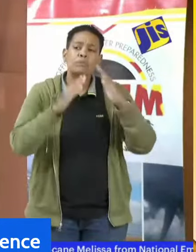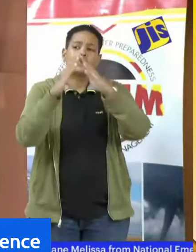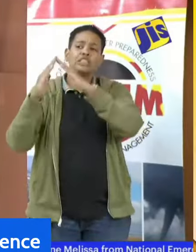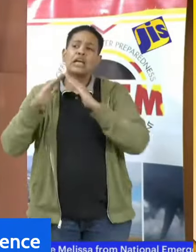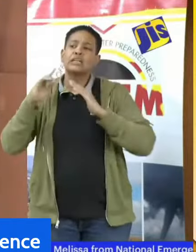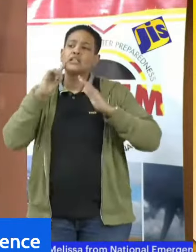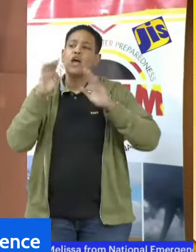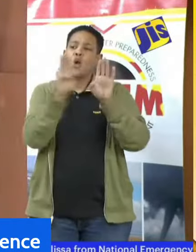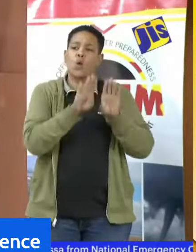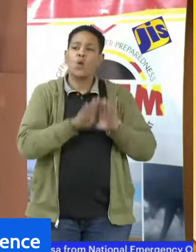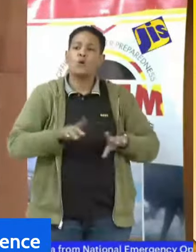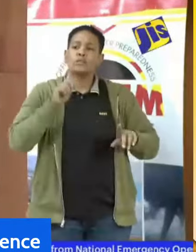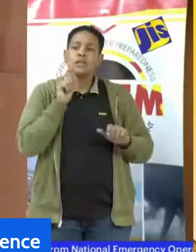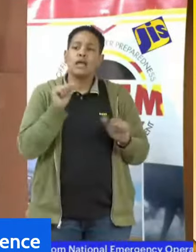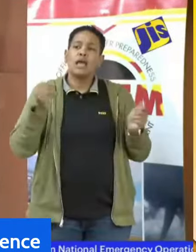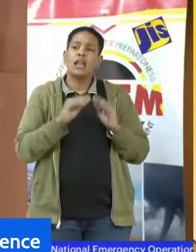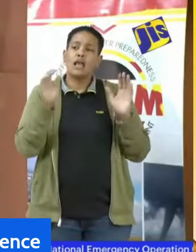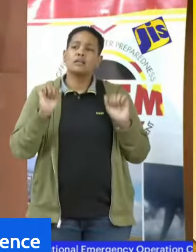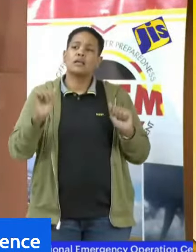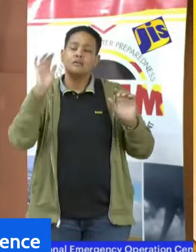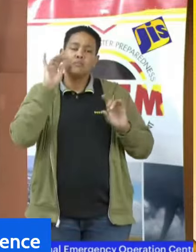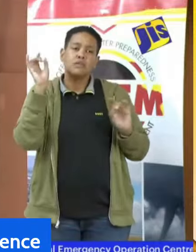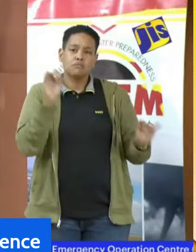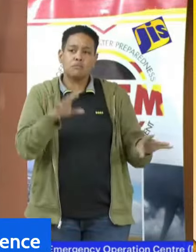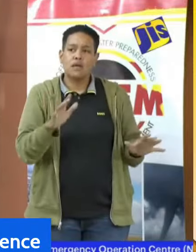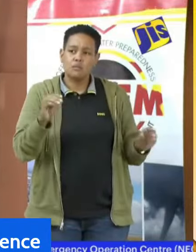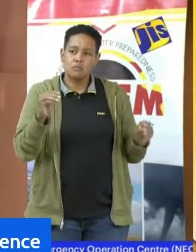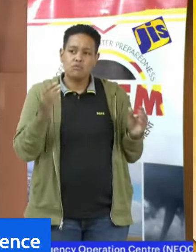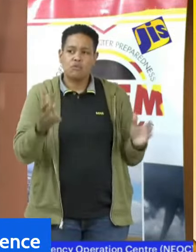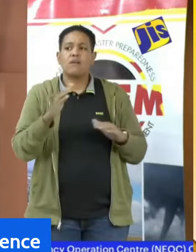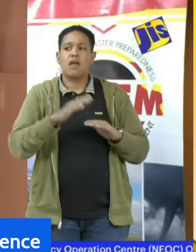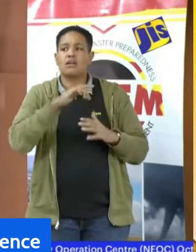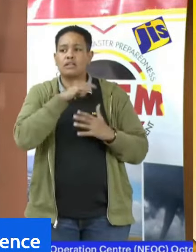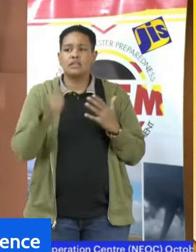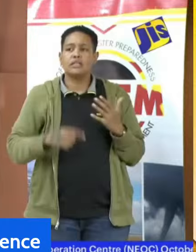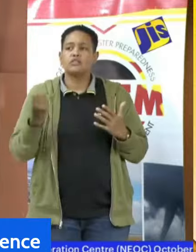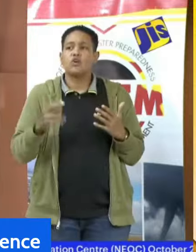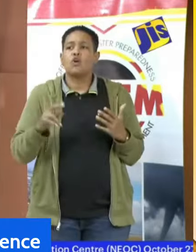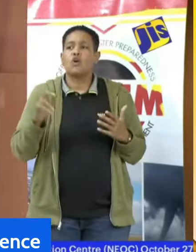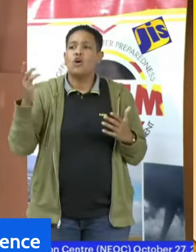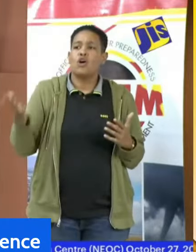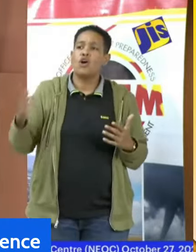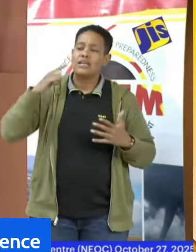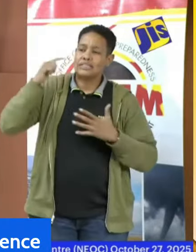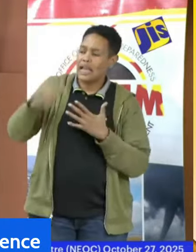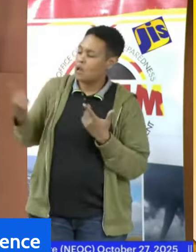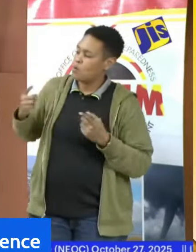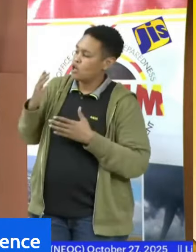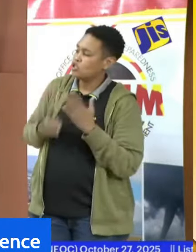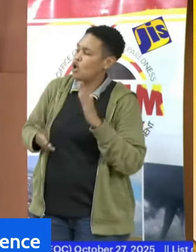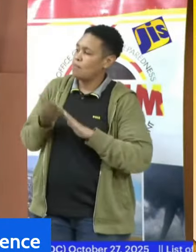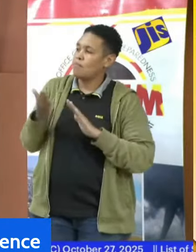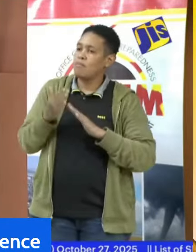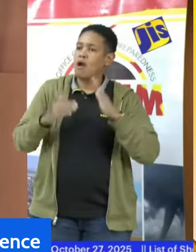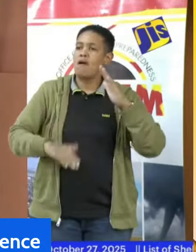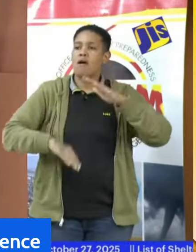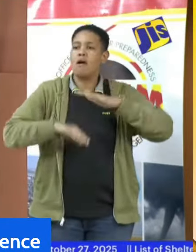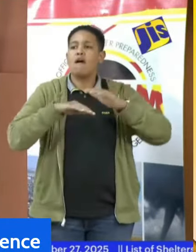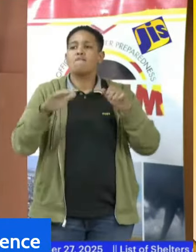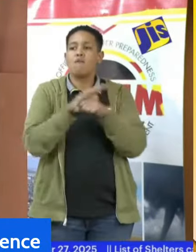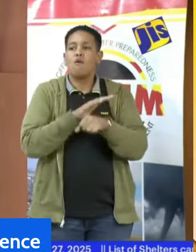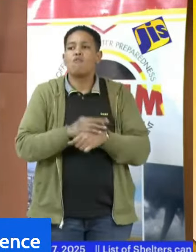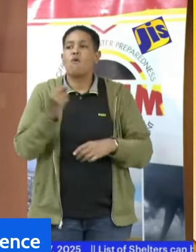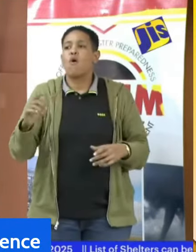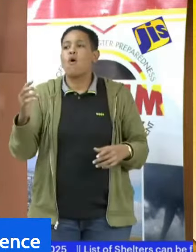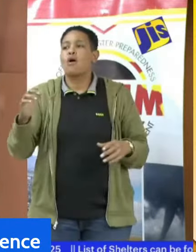are closed. Is there any clarity that can be provided on this, or is it a case where some of them are up to capacity, or is there